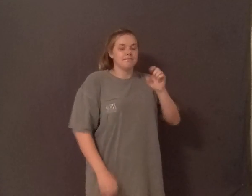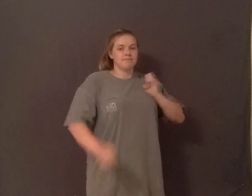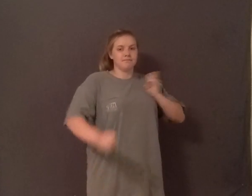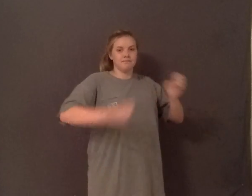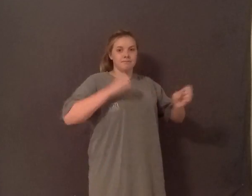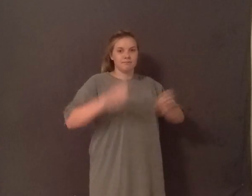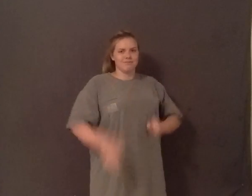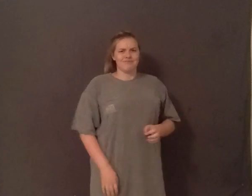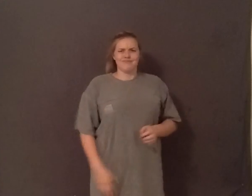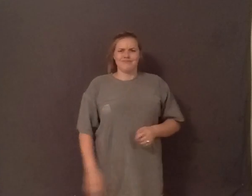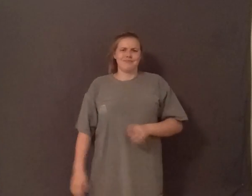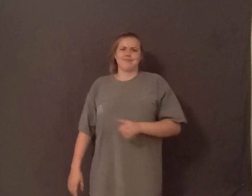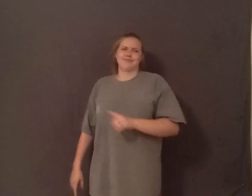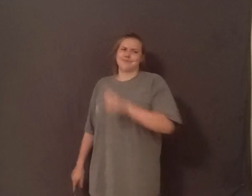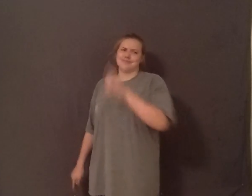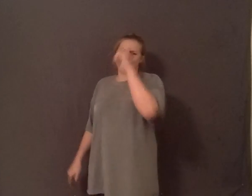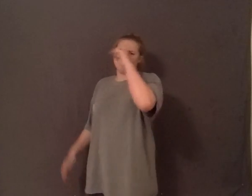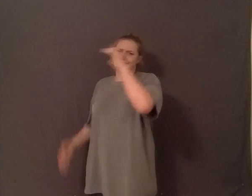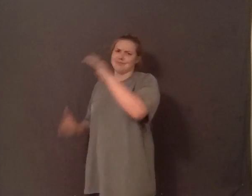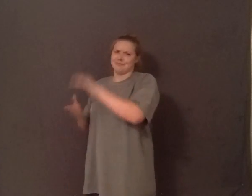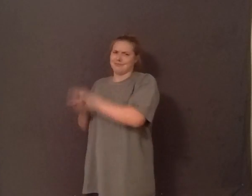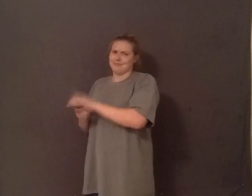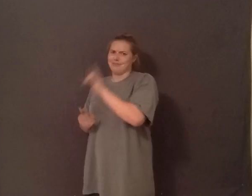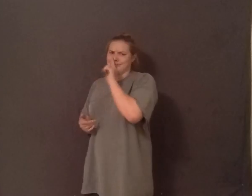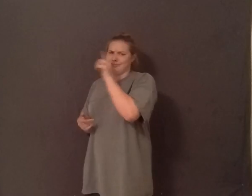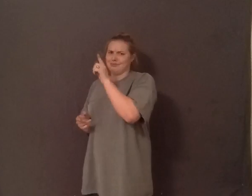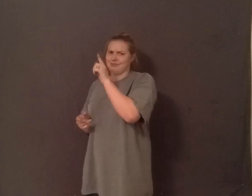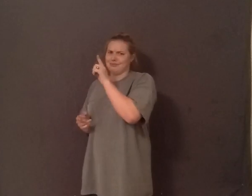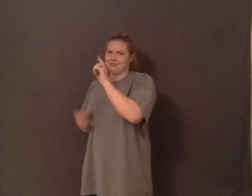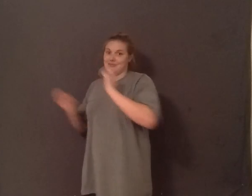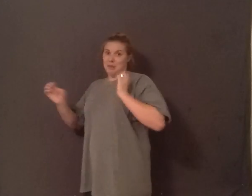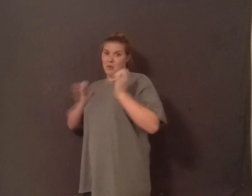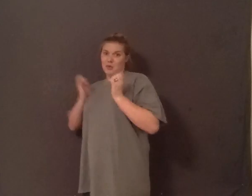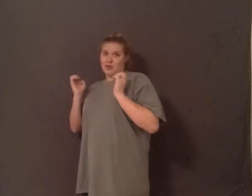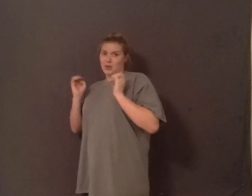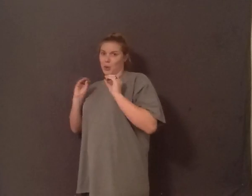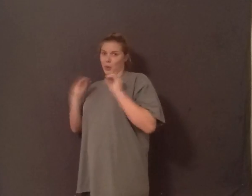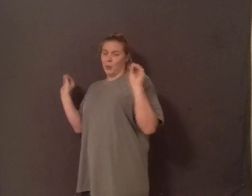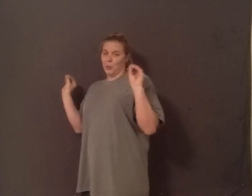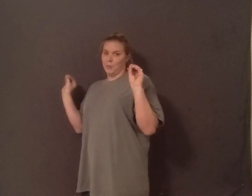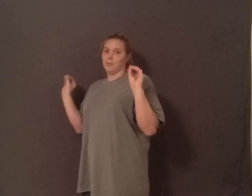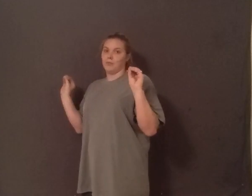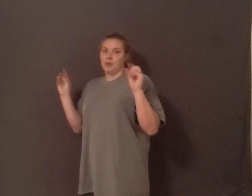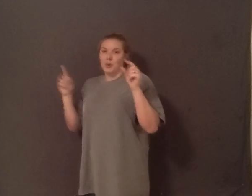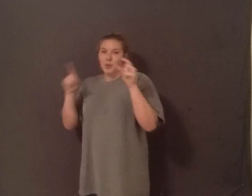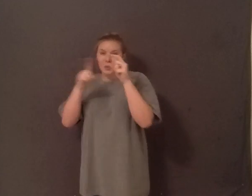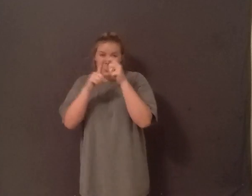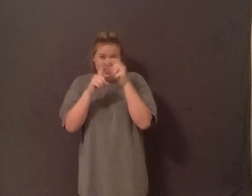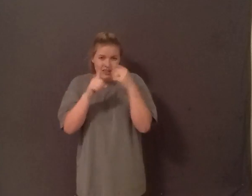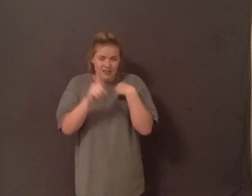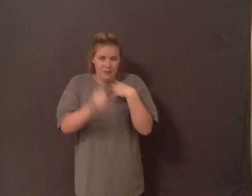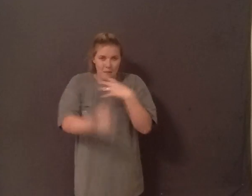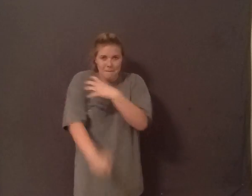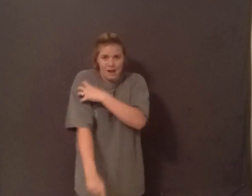believe others' words to be true, those words don't create emotions. Words in and of themselves don't have the power to create emotions.